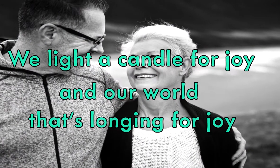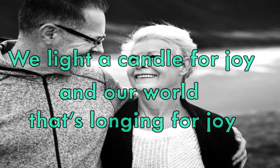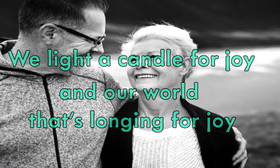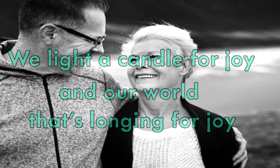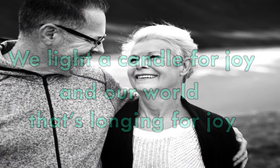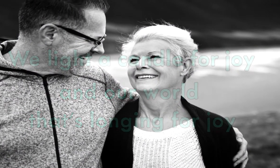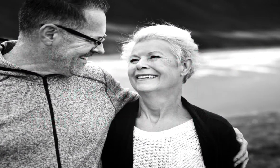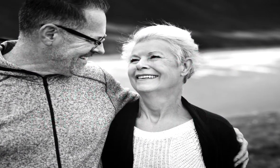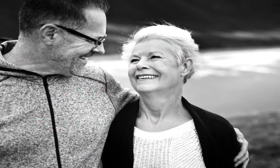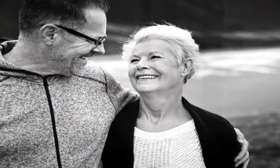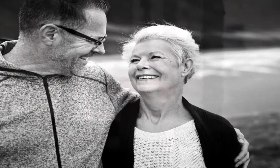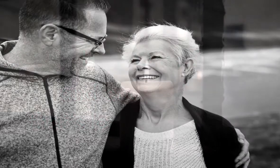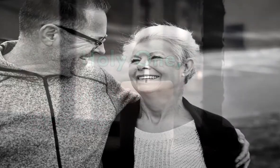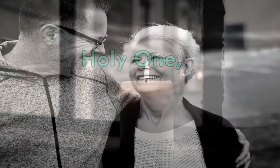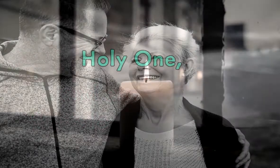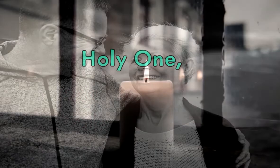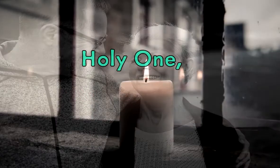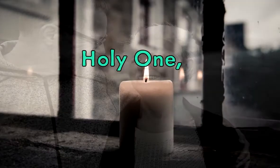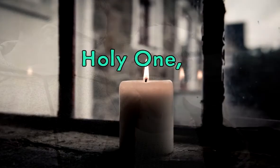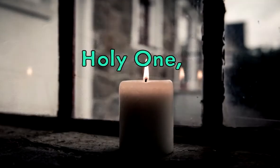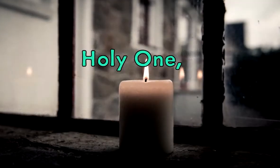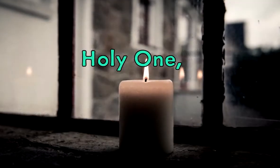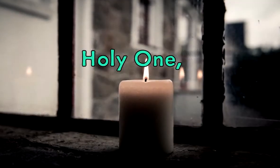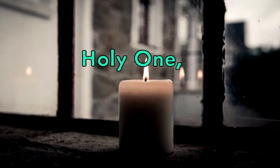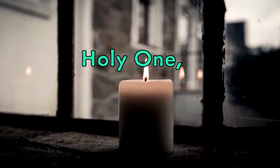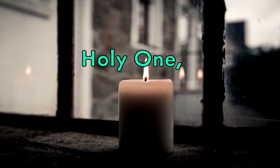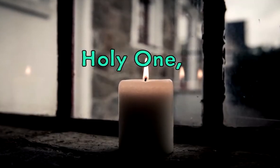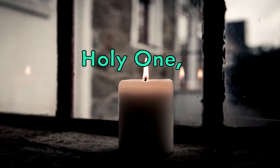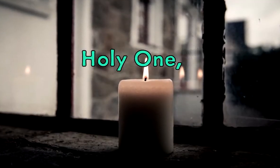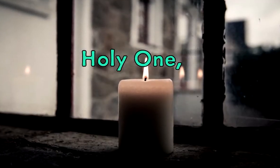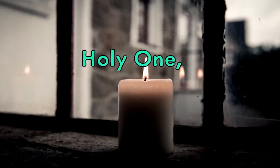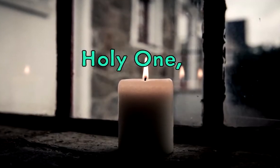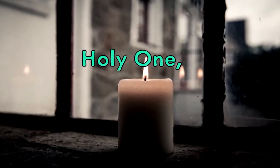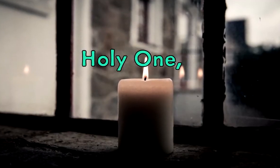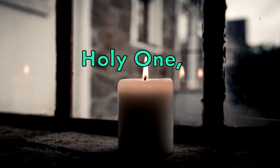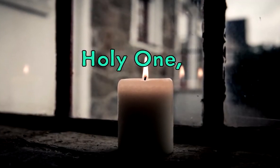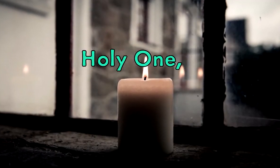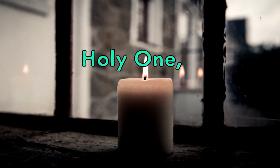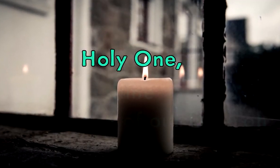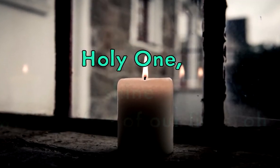it's longing for joy.